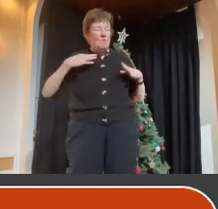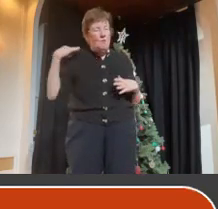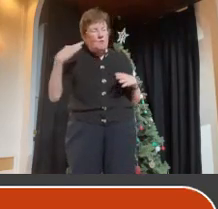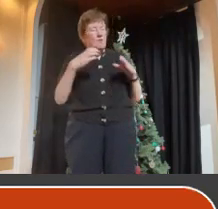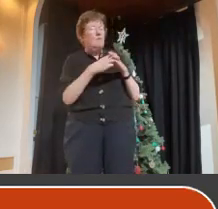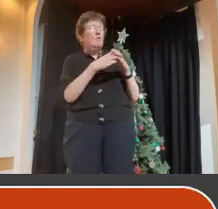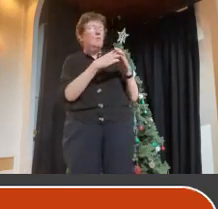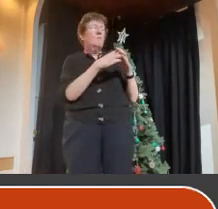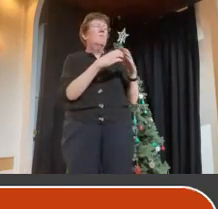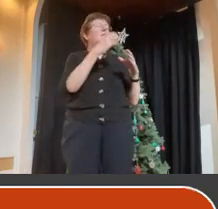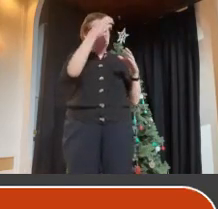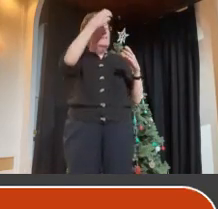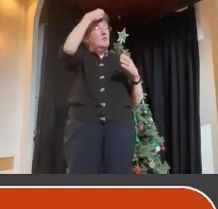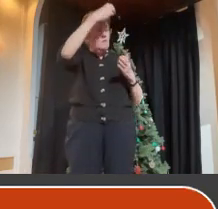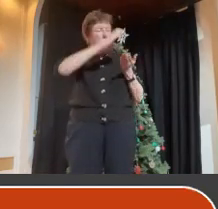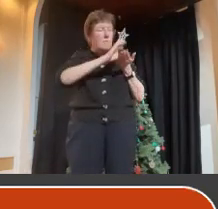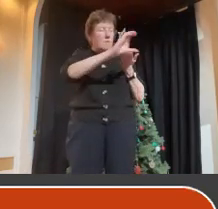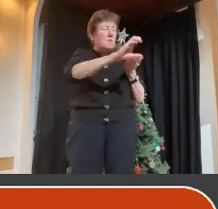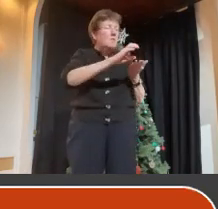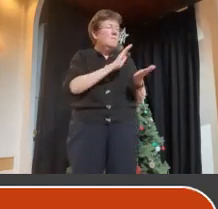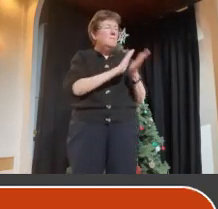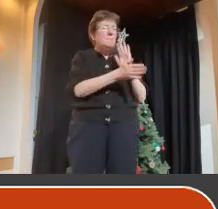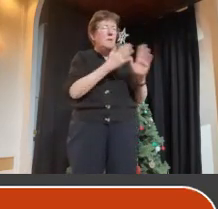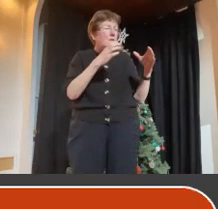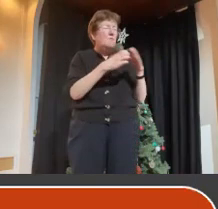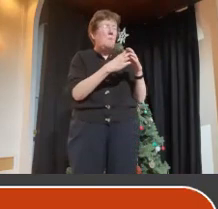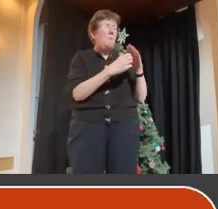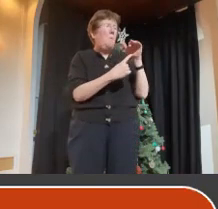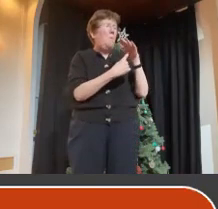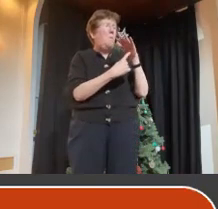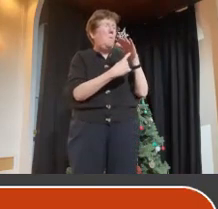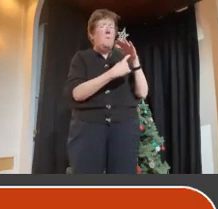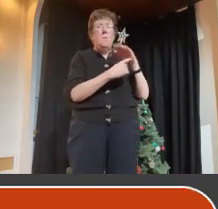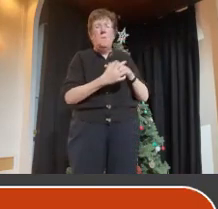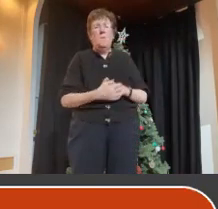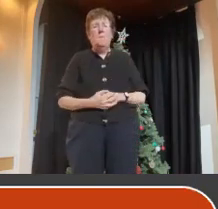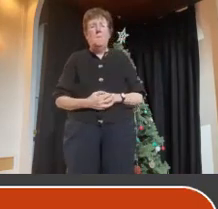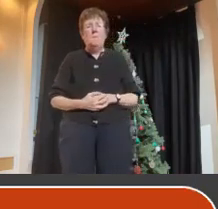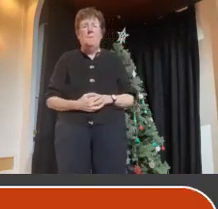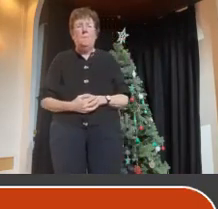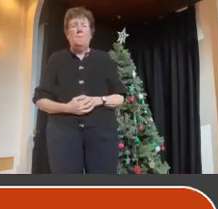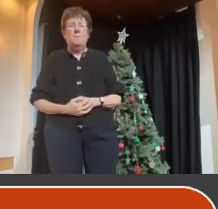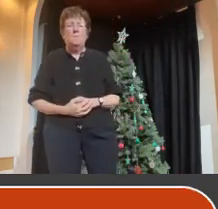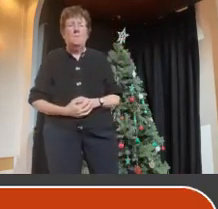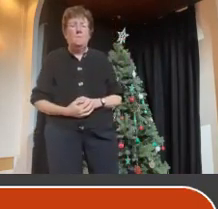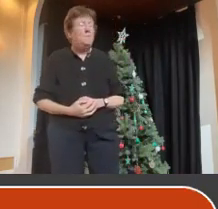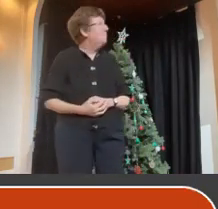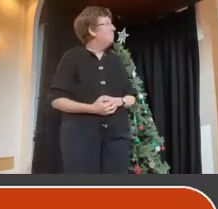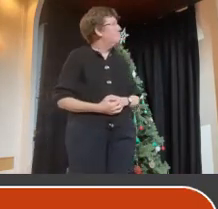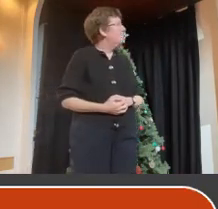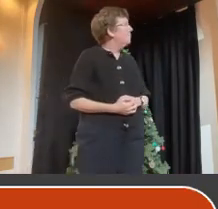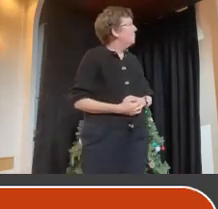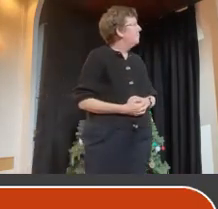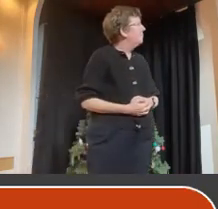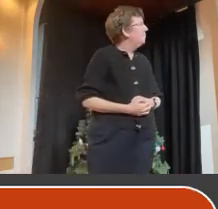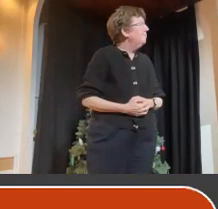That charities, voluntary organisations and government support that, especially in Wales, the playgroups, particularly